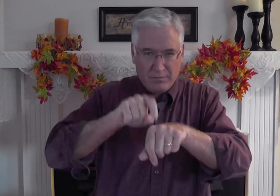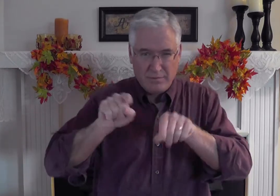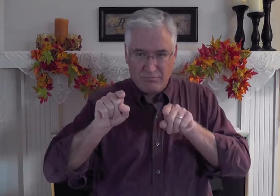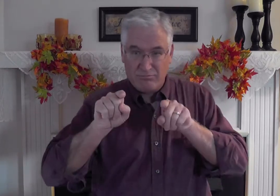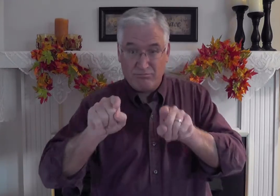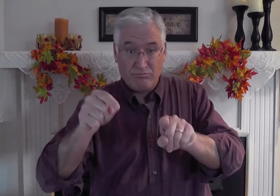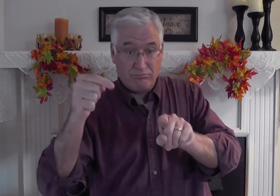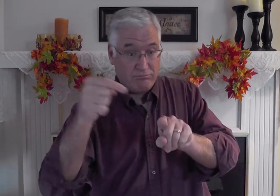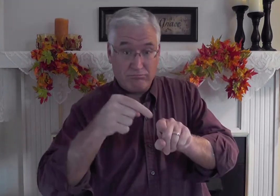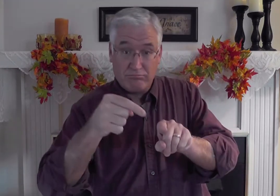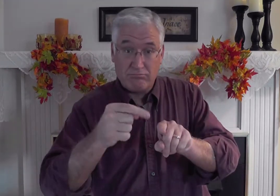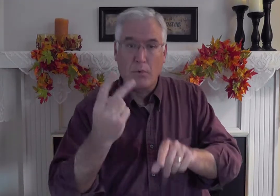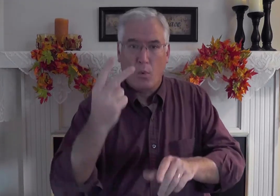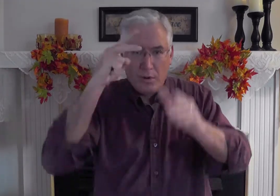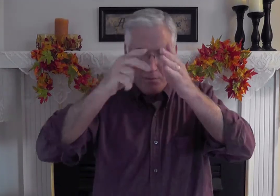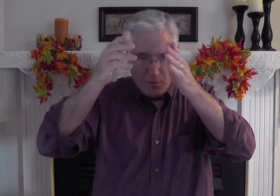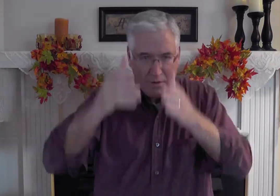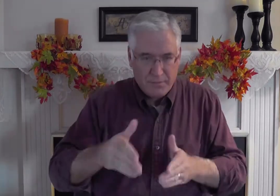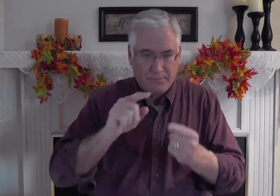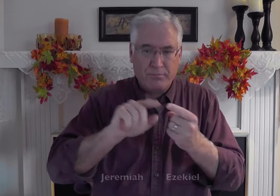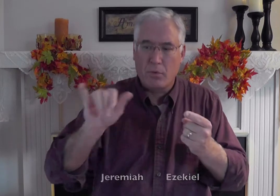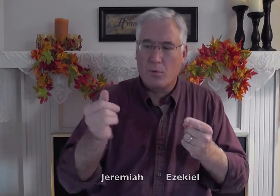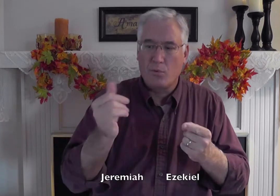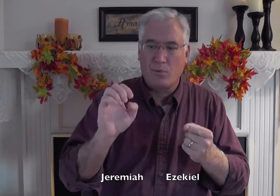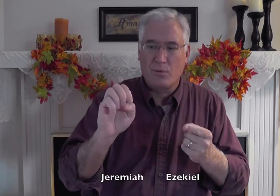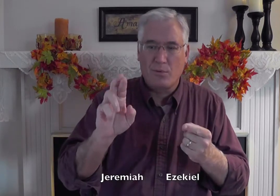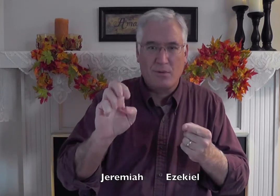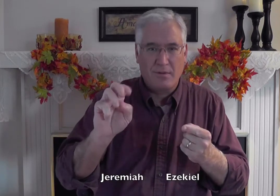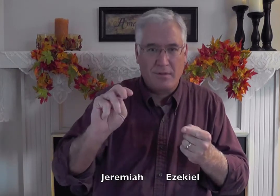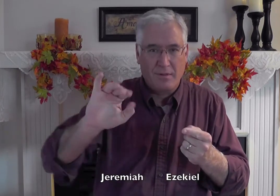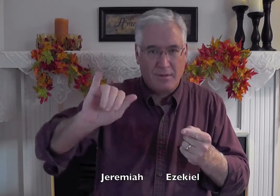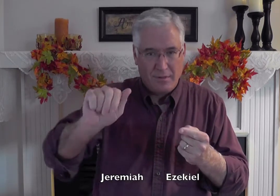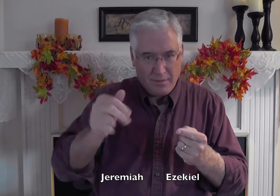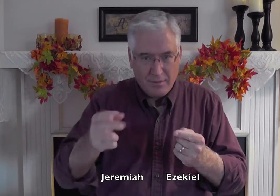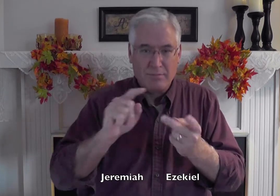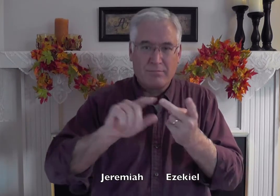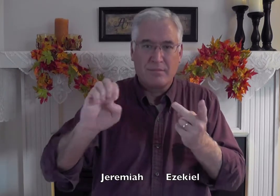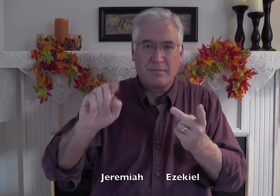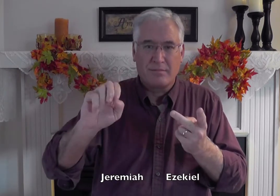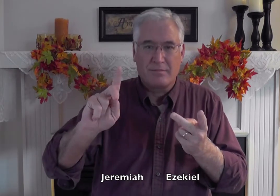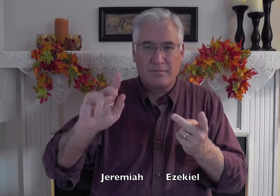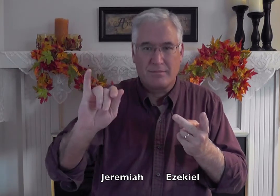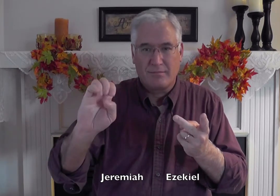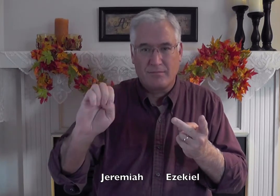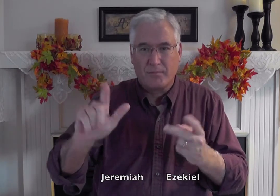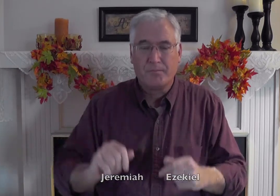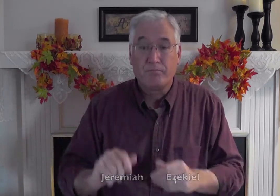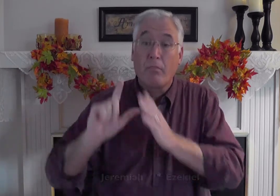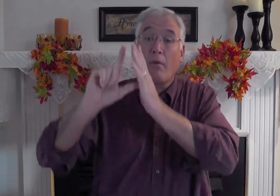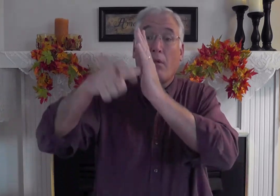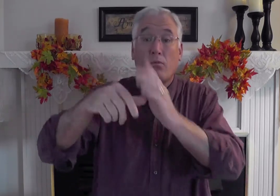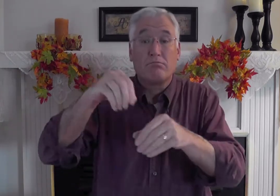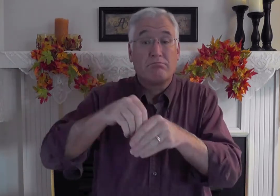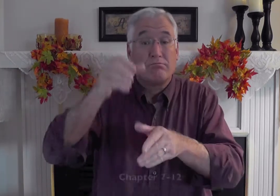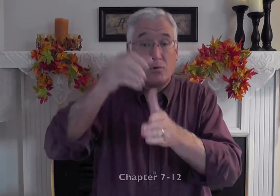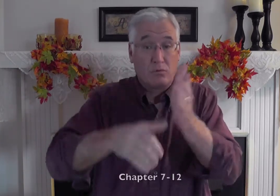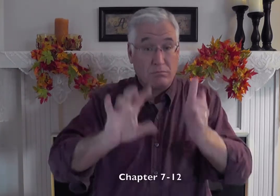that means that he prophesied at the same time that the prophet Jeremiah and the prophet Ezekiel